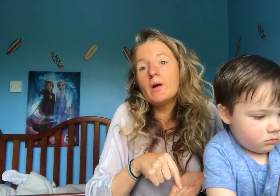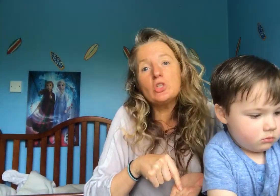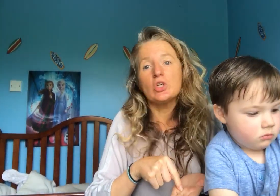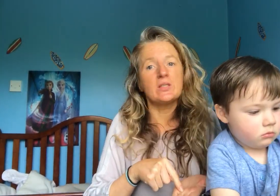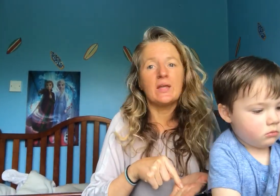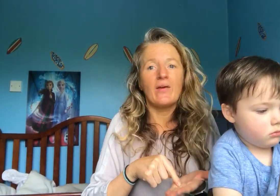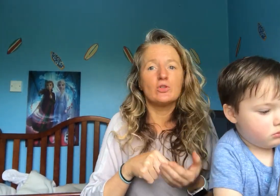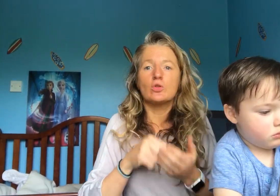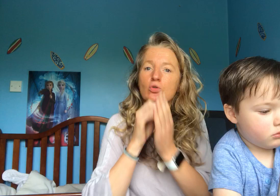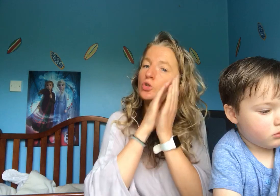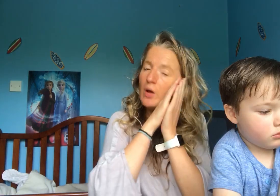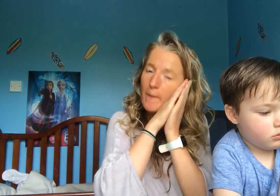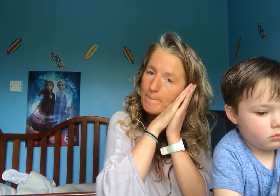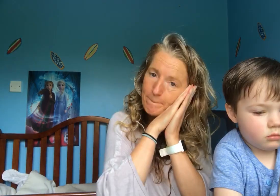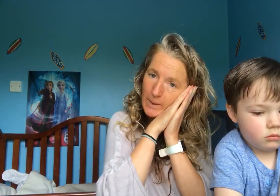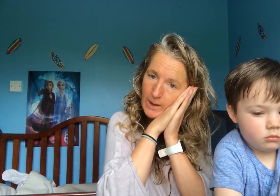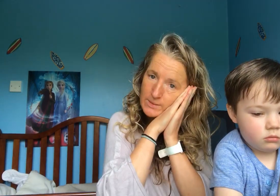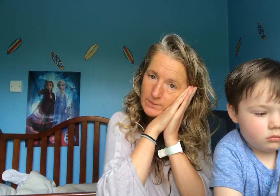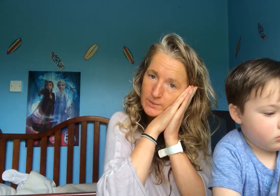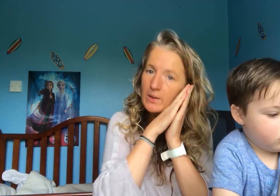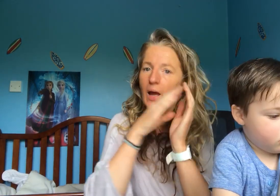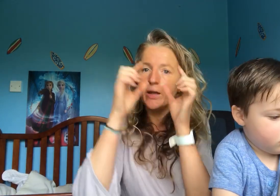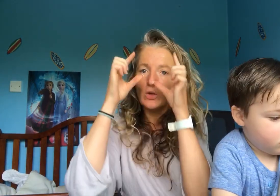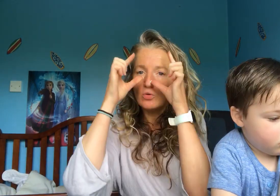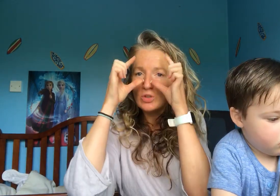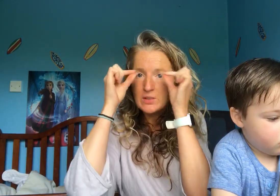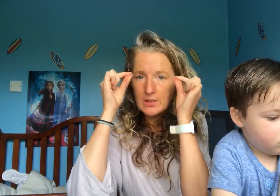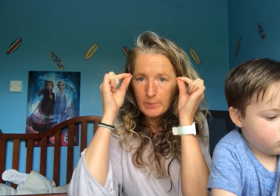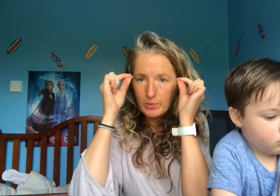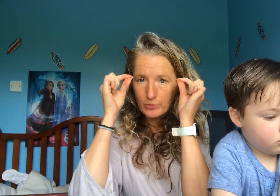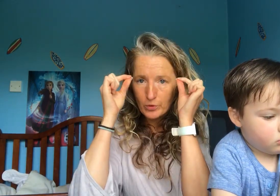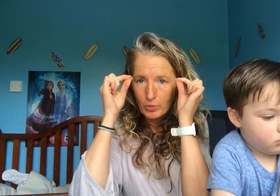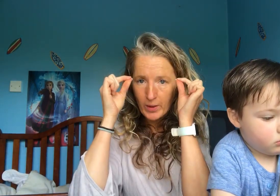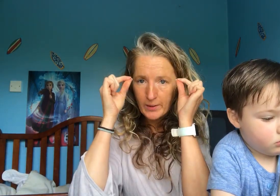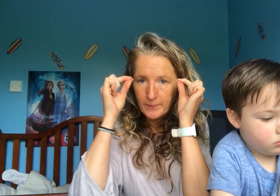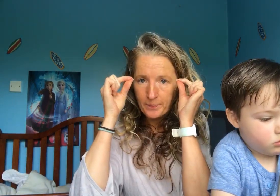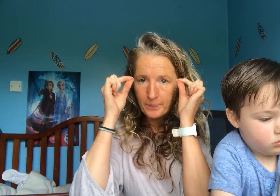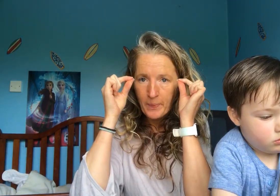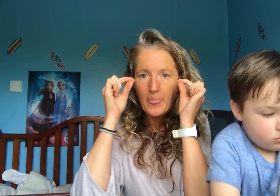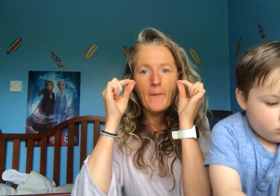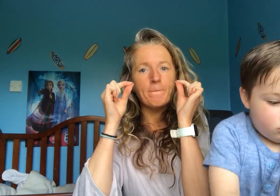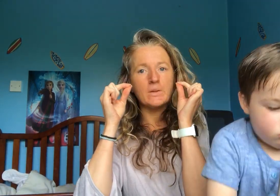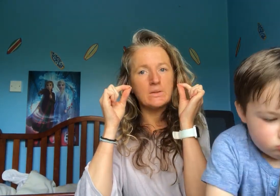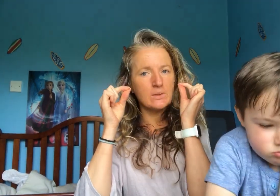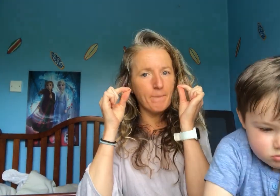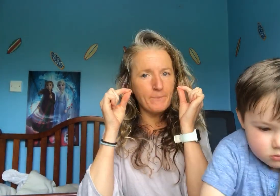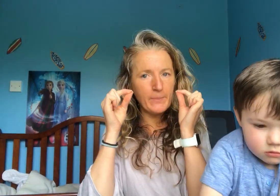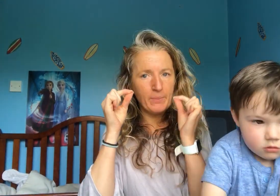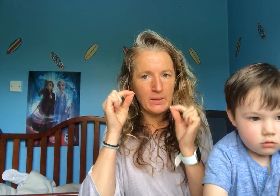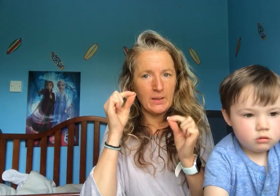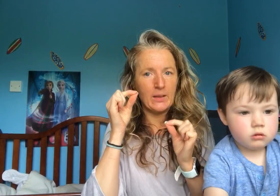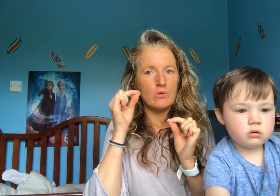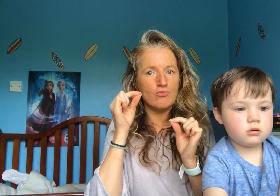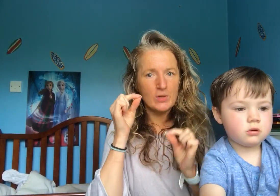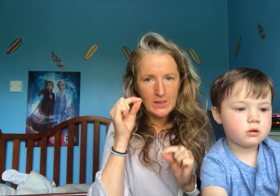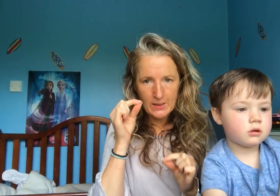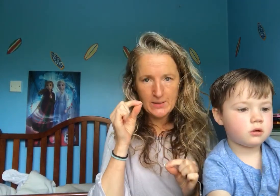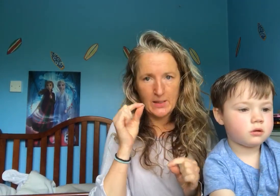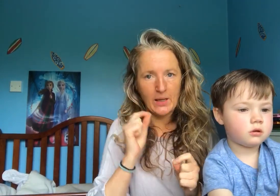might just have to go to bed and go to sleep for a while. But some people can get really sick, and